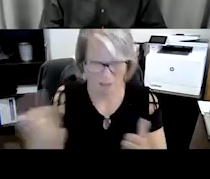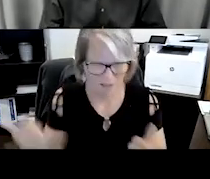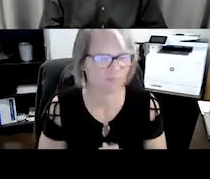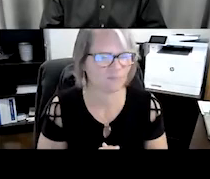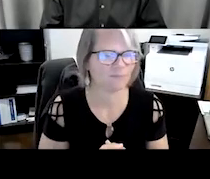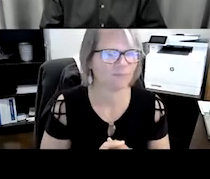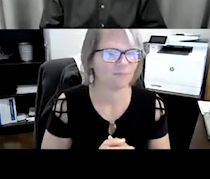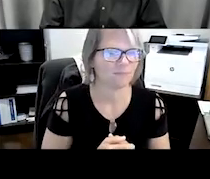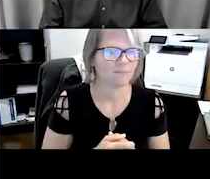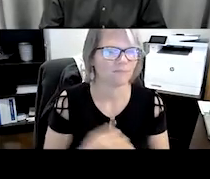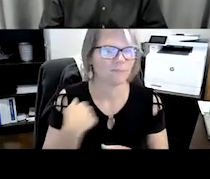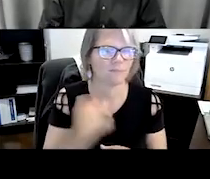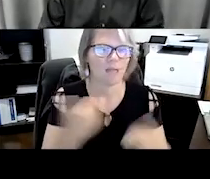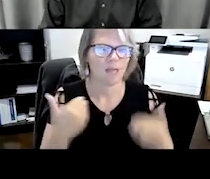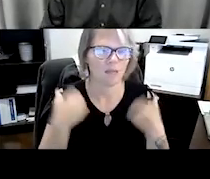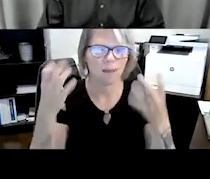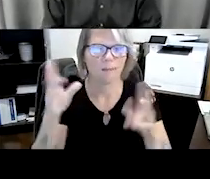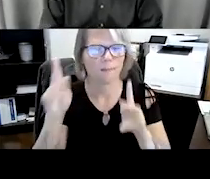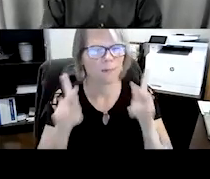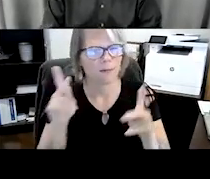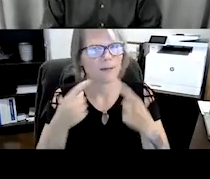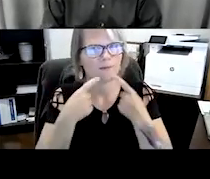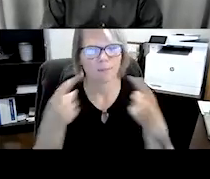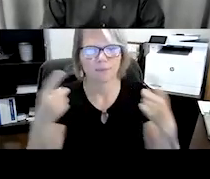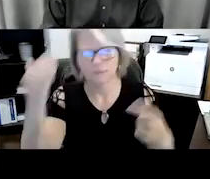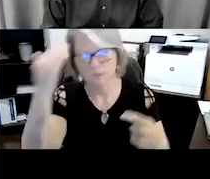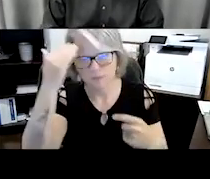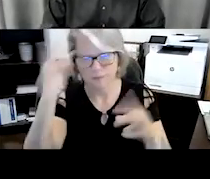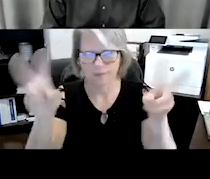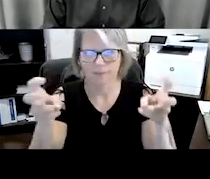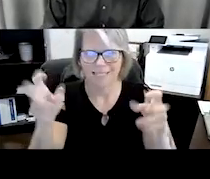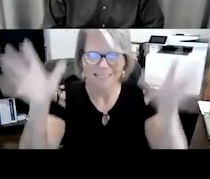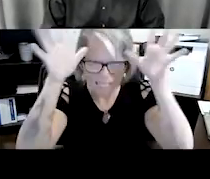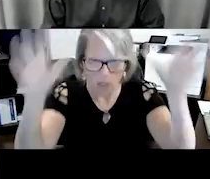you. So again, just treat us like you would anybody else.